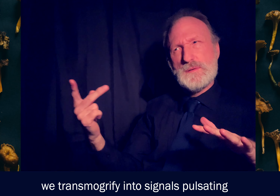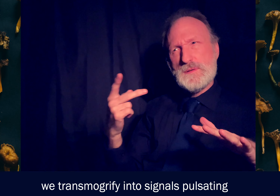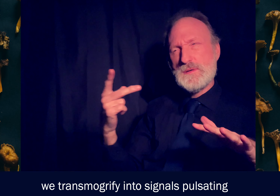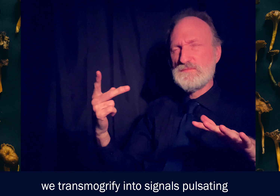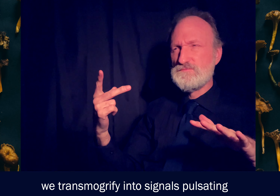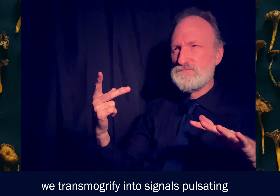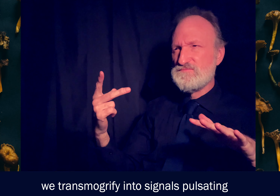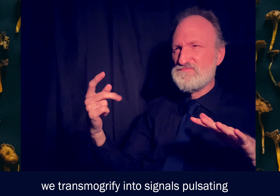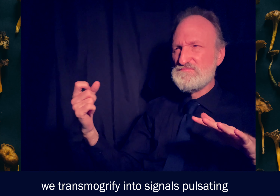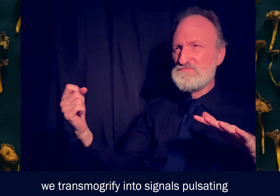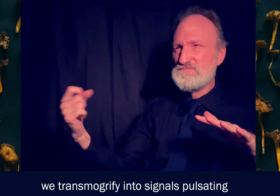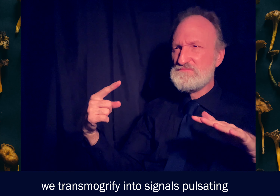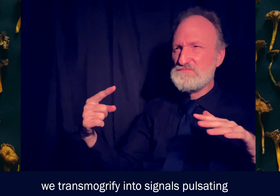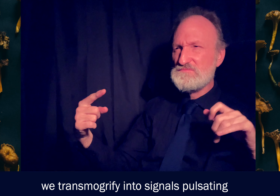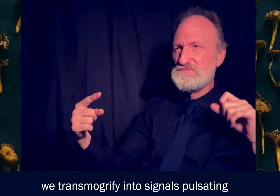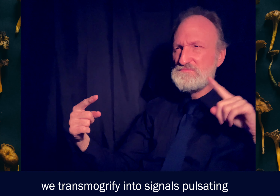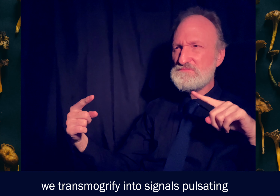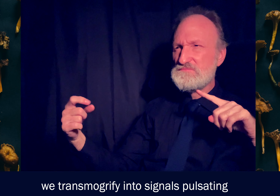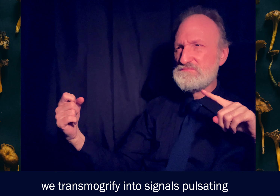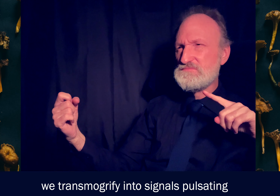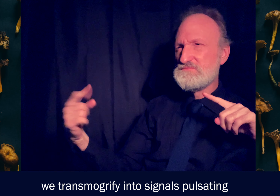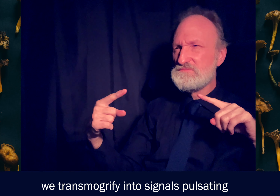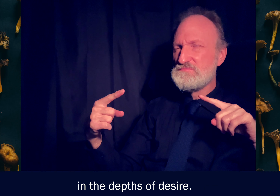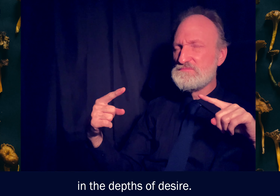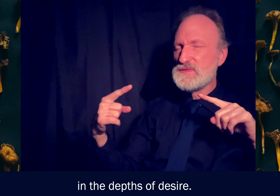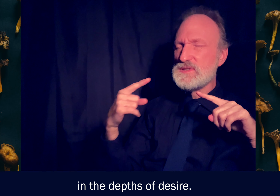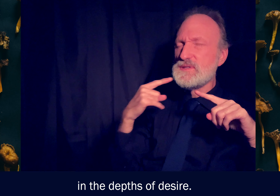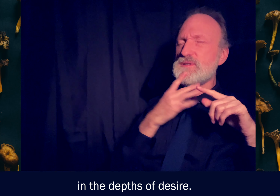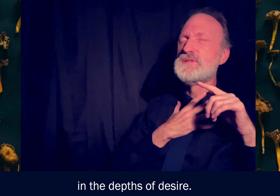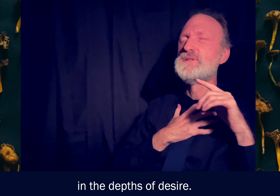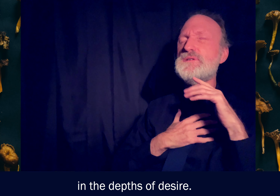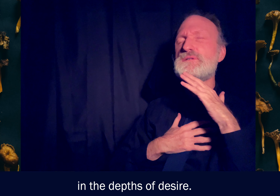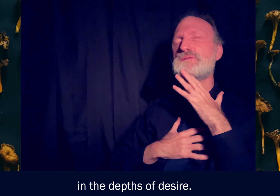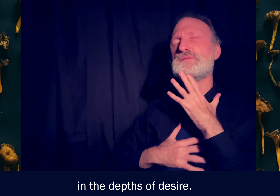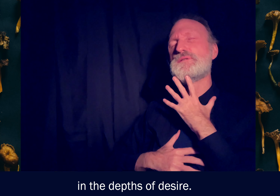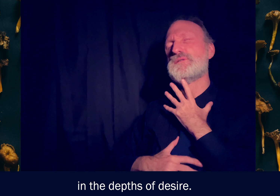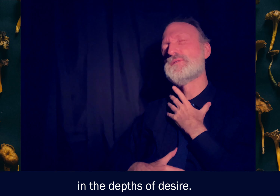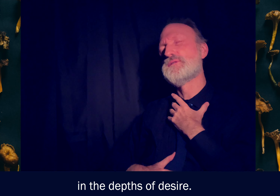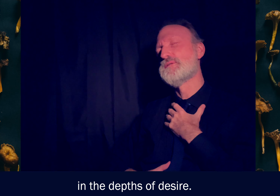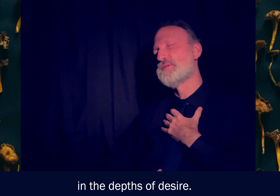transmogrify into signals pulsating in the depths of desire.